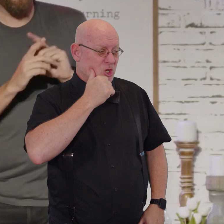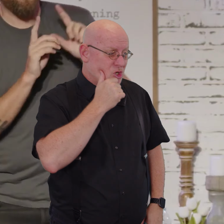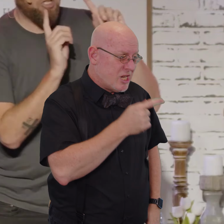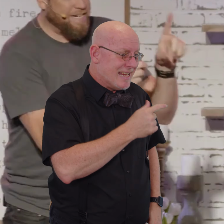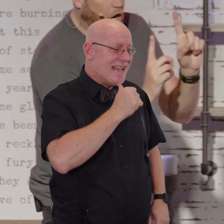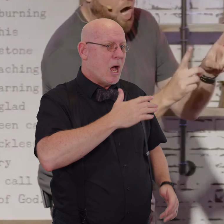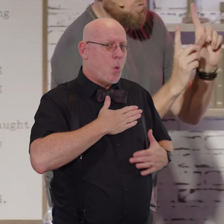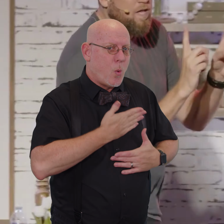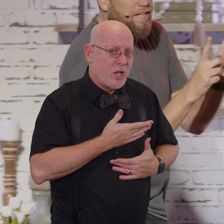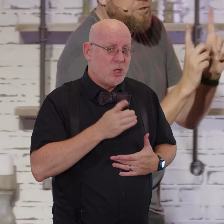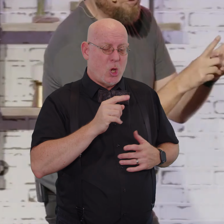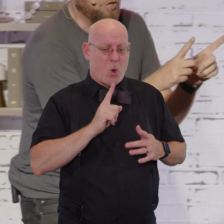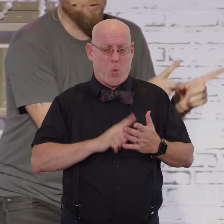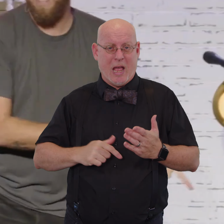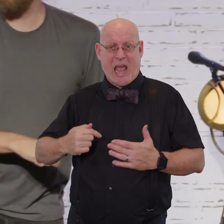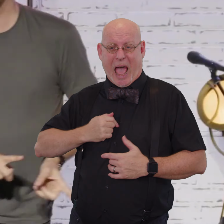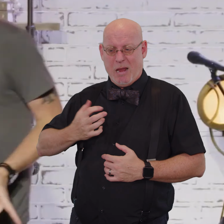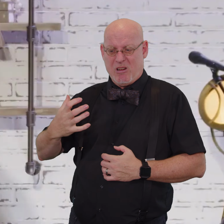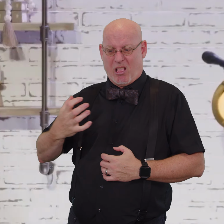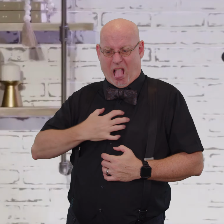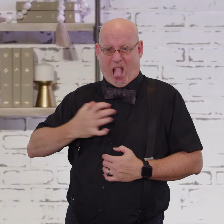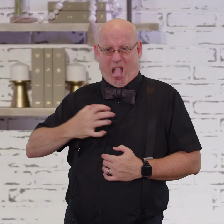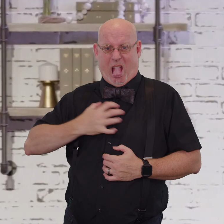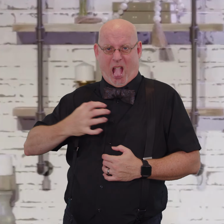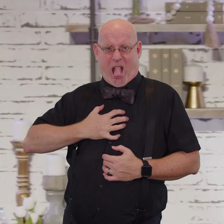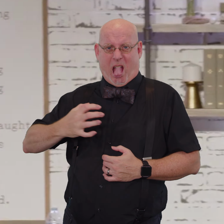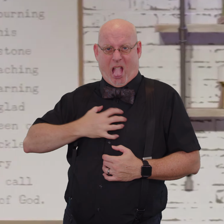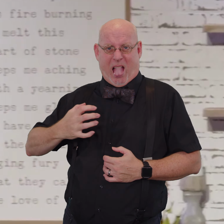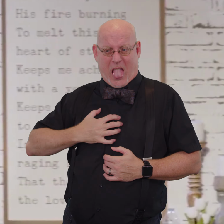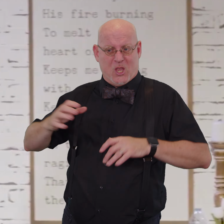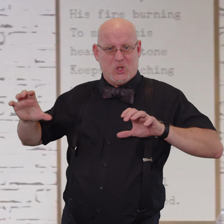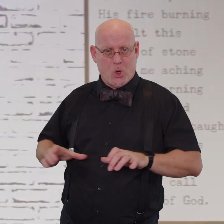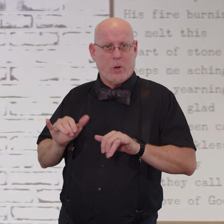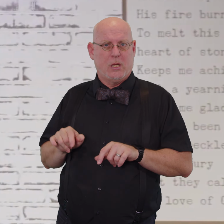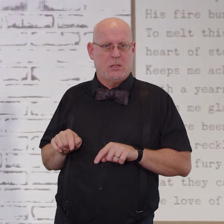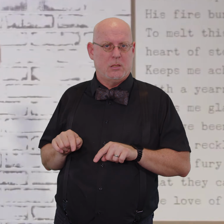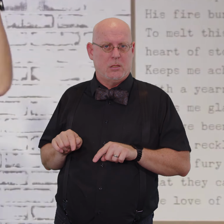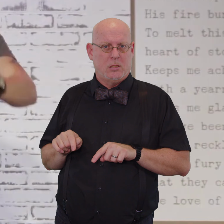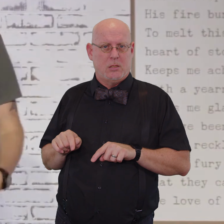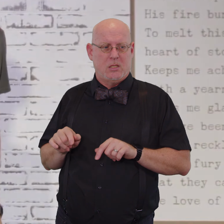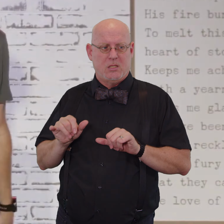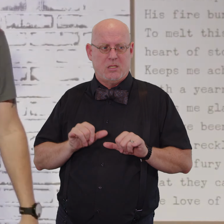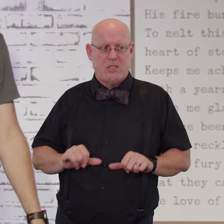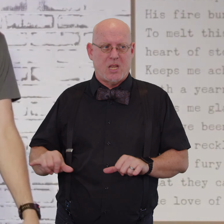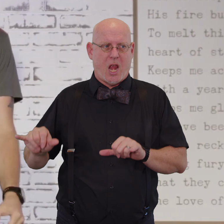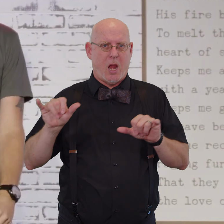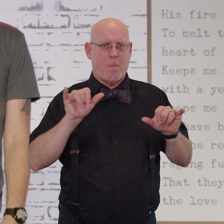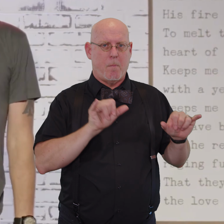because she's unwilling to do that which I am very begrudgingly doing